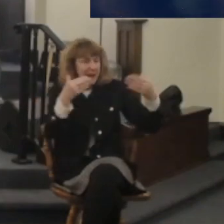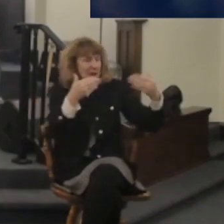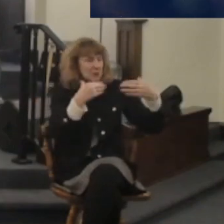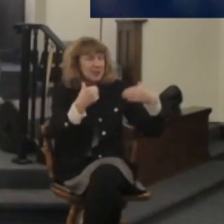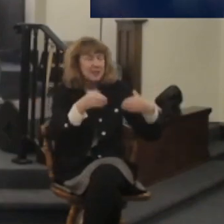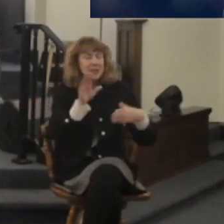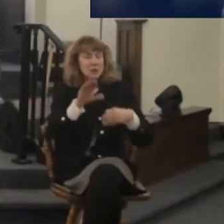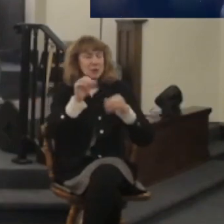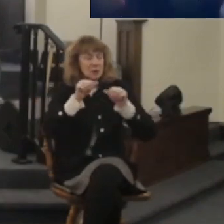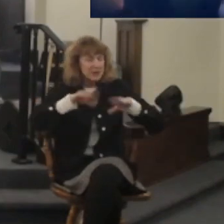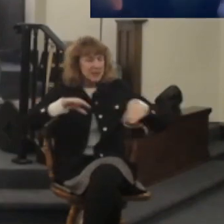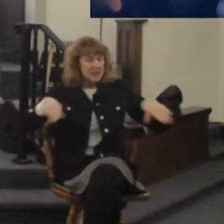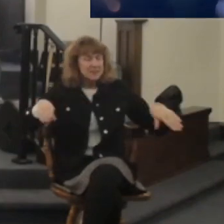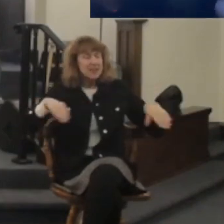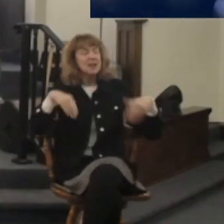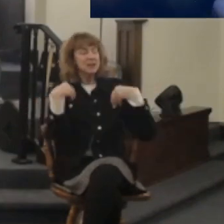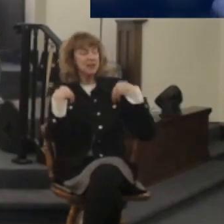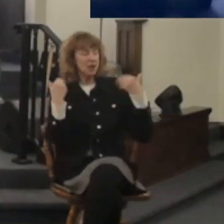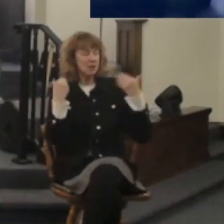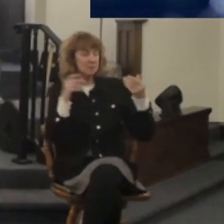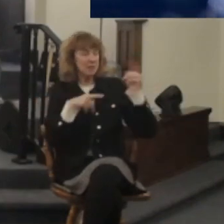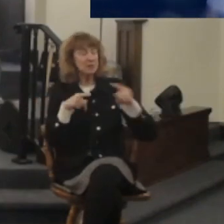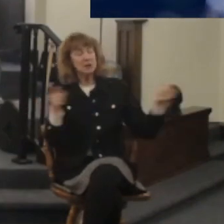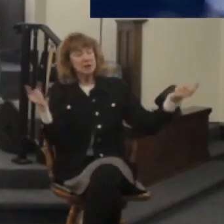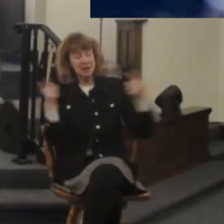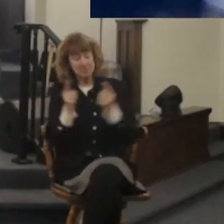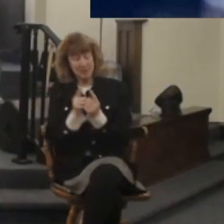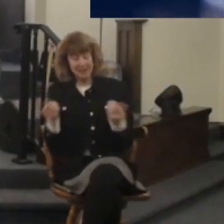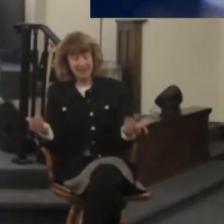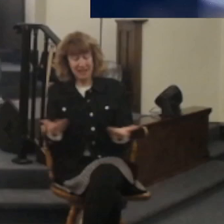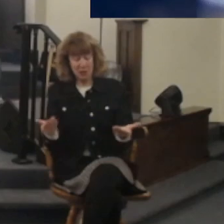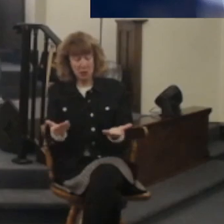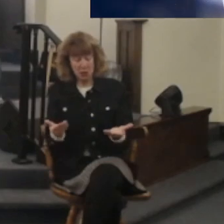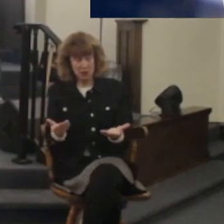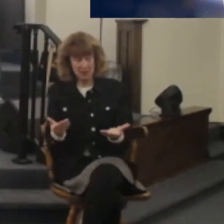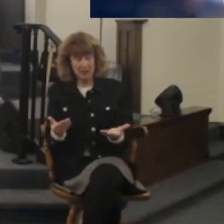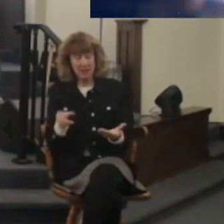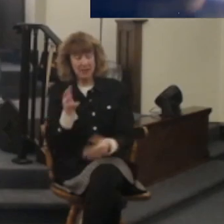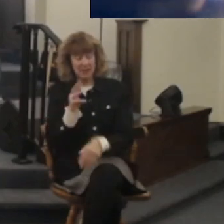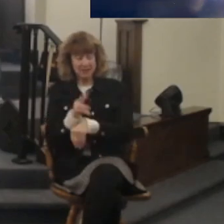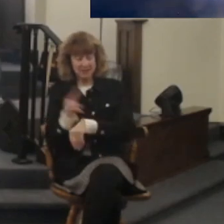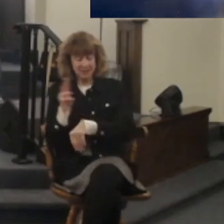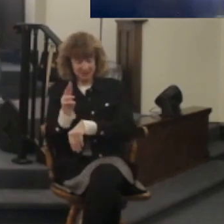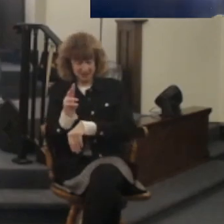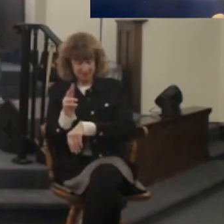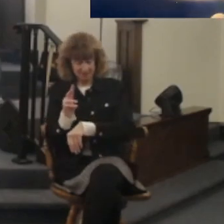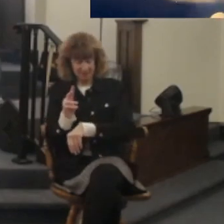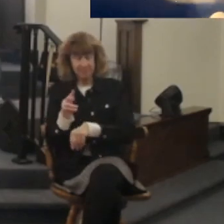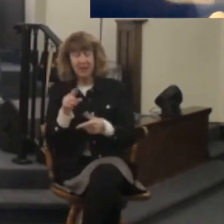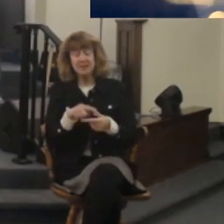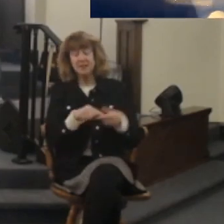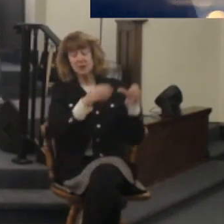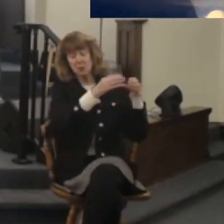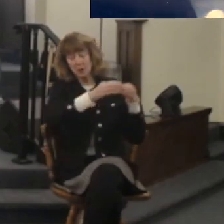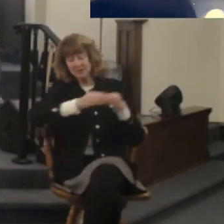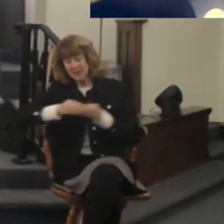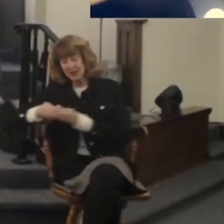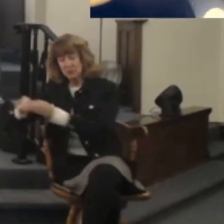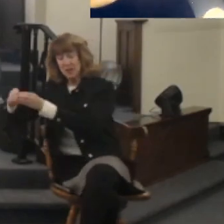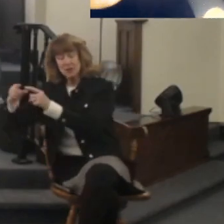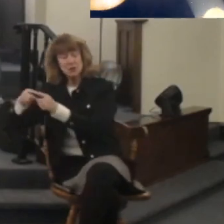own kids, our youth are going to be meeting here at the church at 6 o'clock, and then they're going down to First